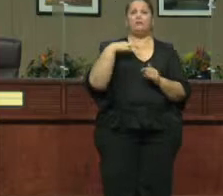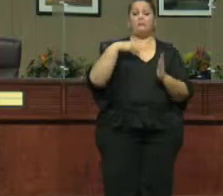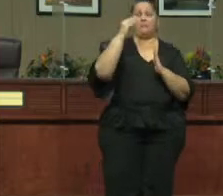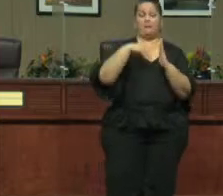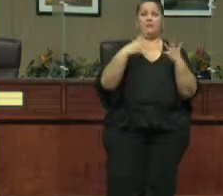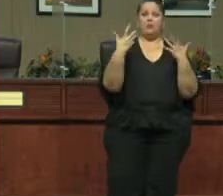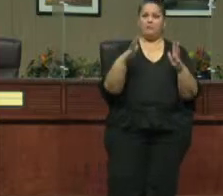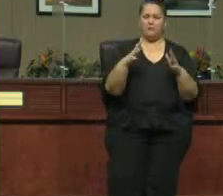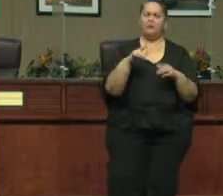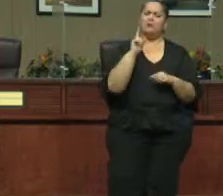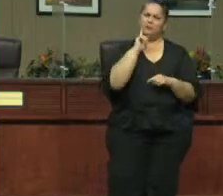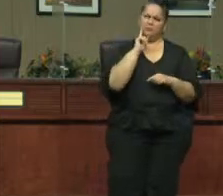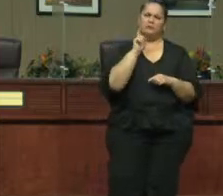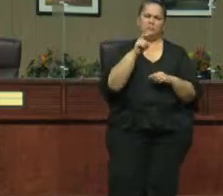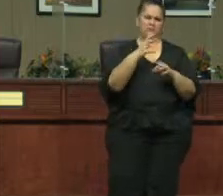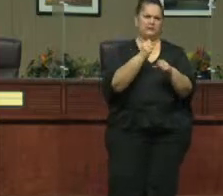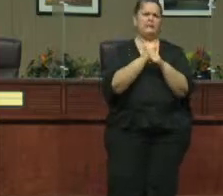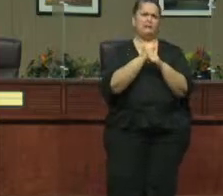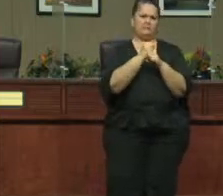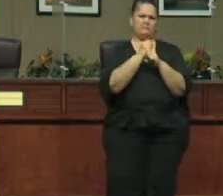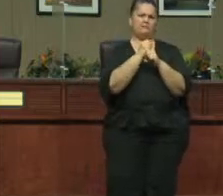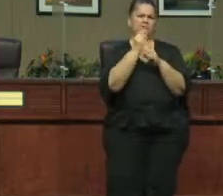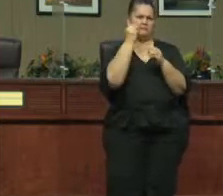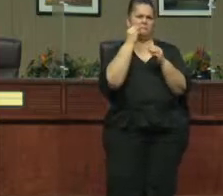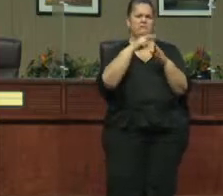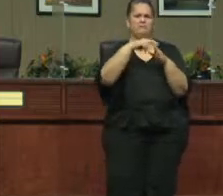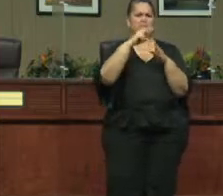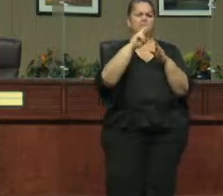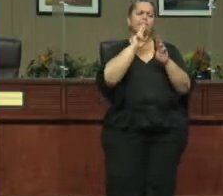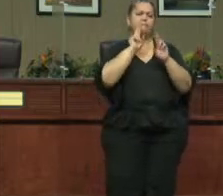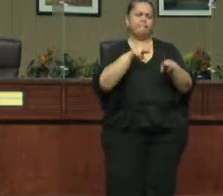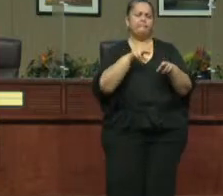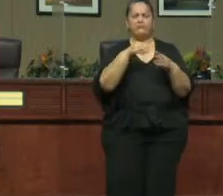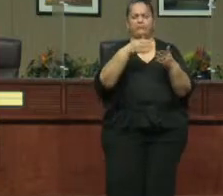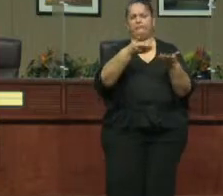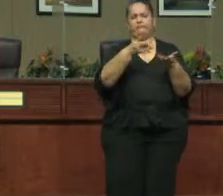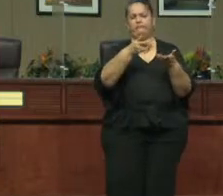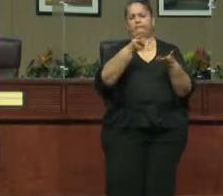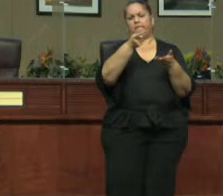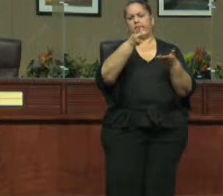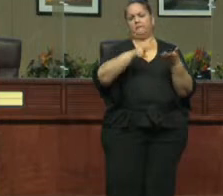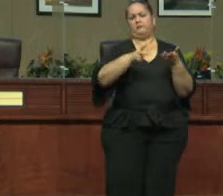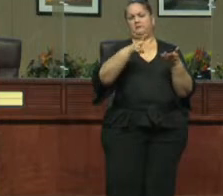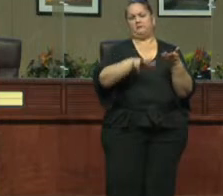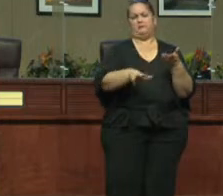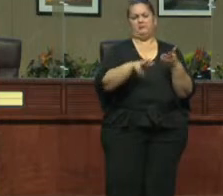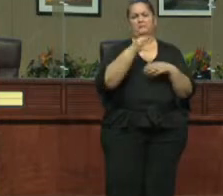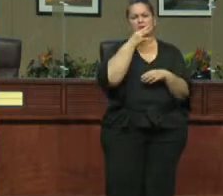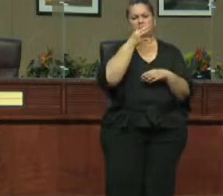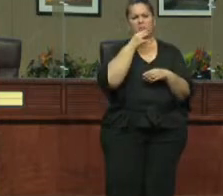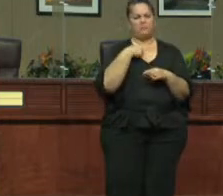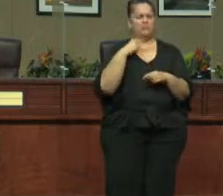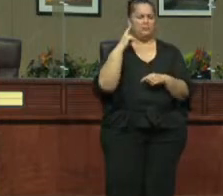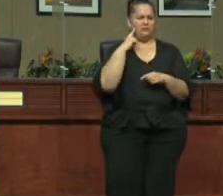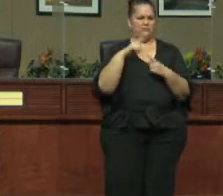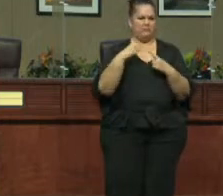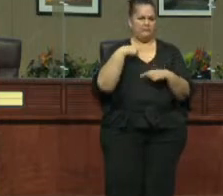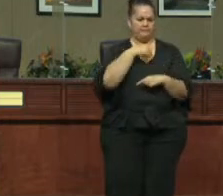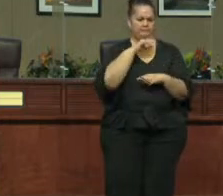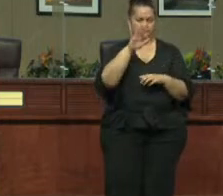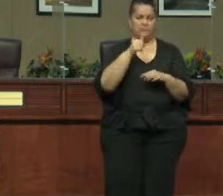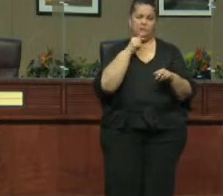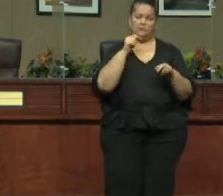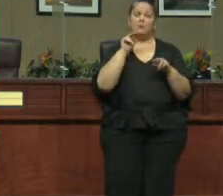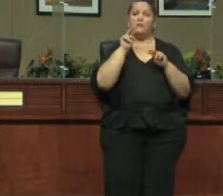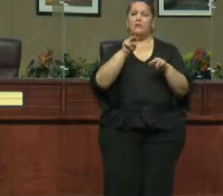back on your status within the next 2 to 3 weeks. Pay attention to our social